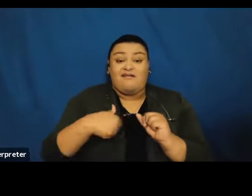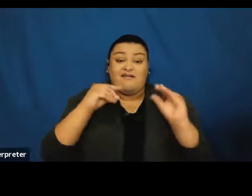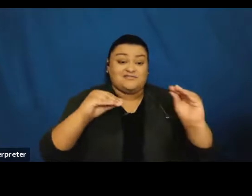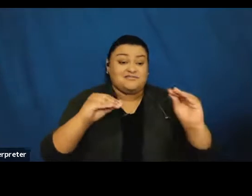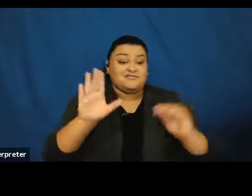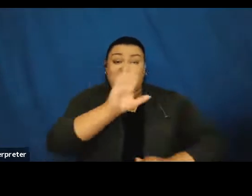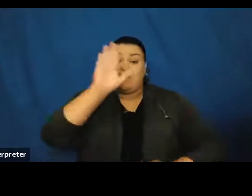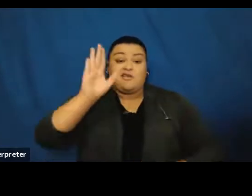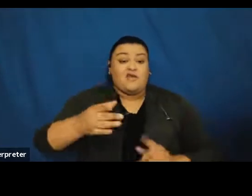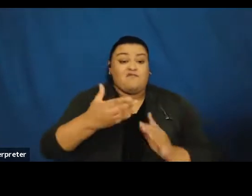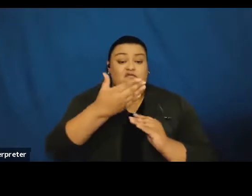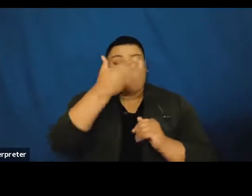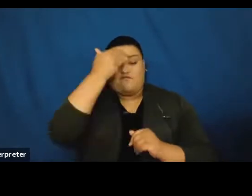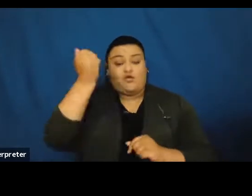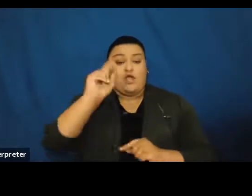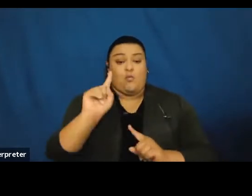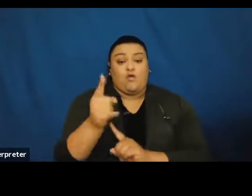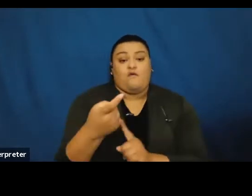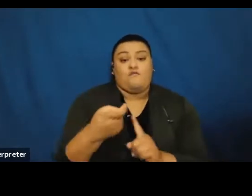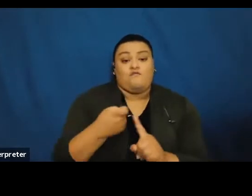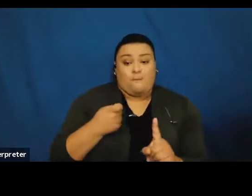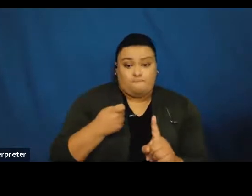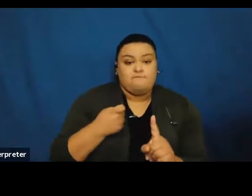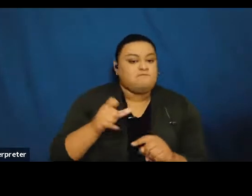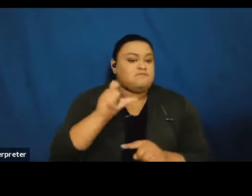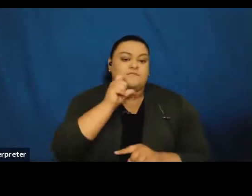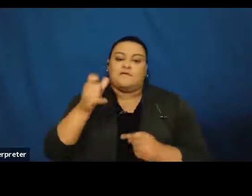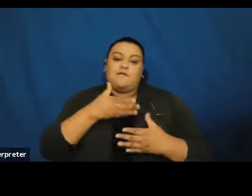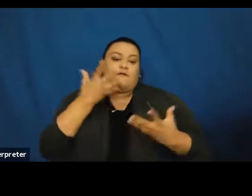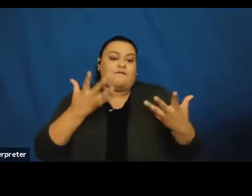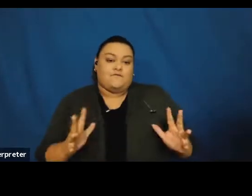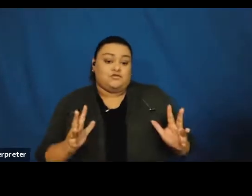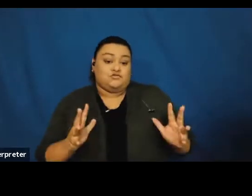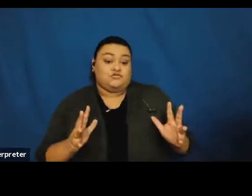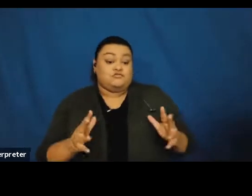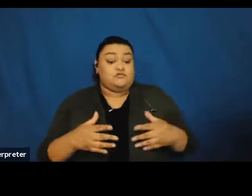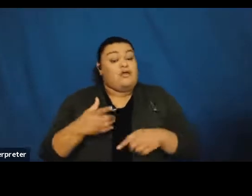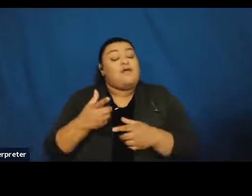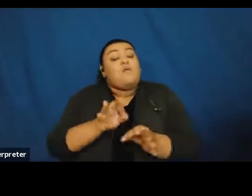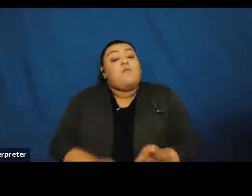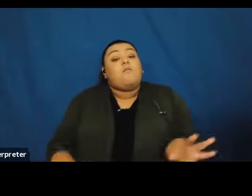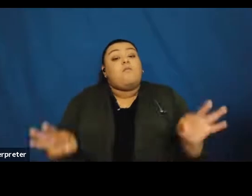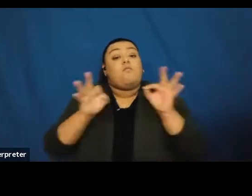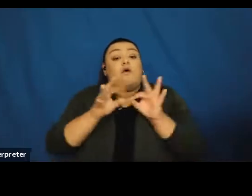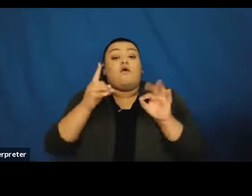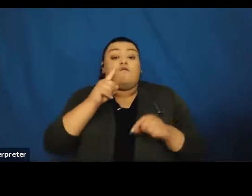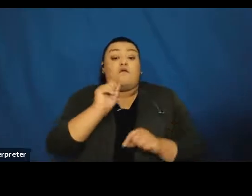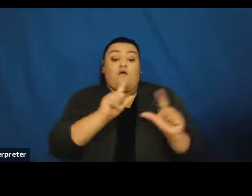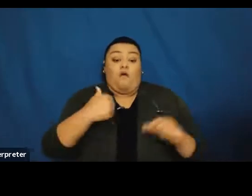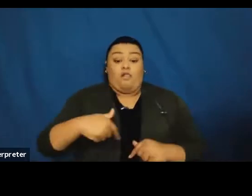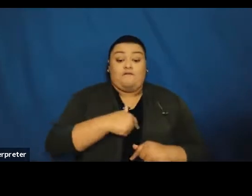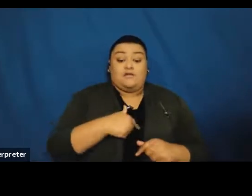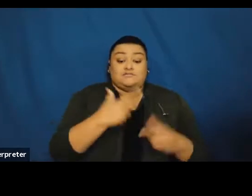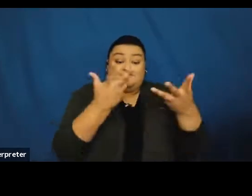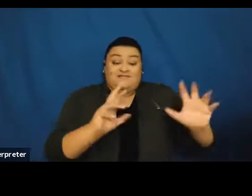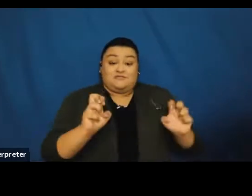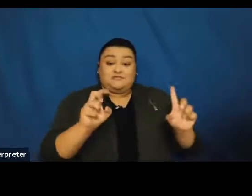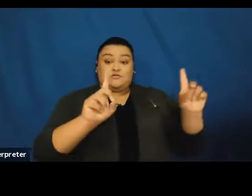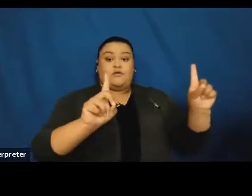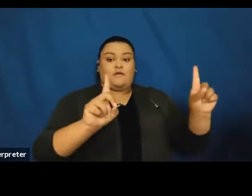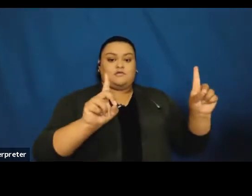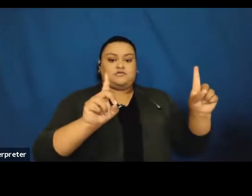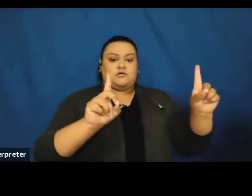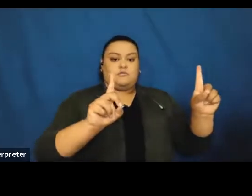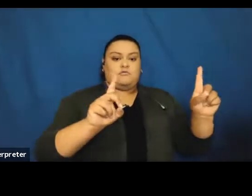education, it's not over. It continues, and it's important for all of us who get to the education to give